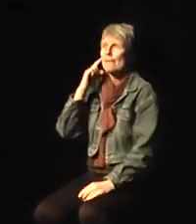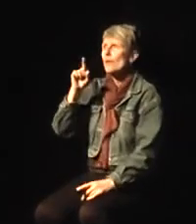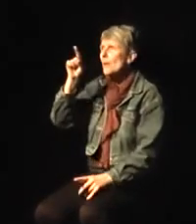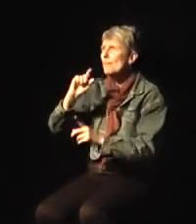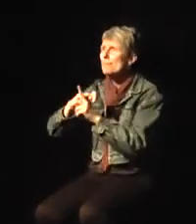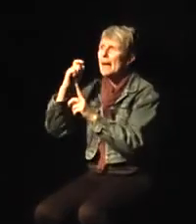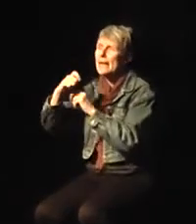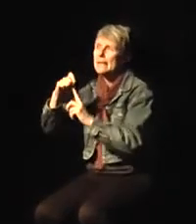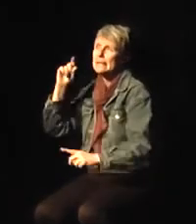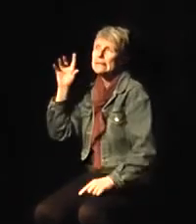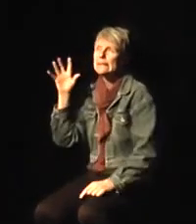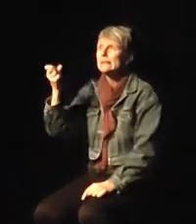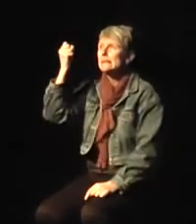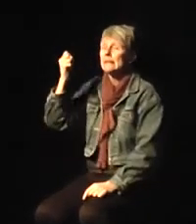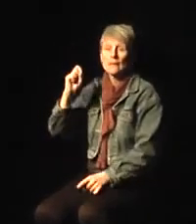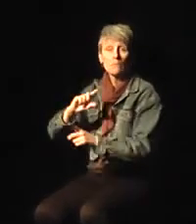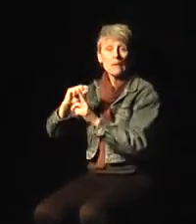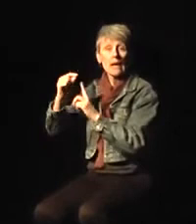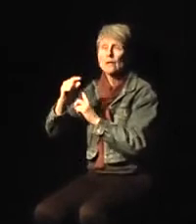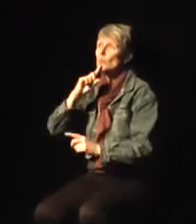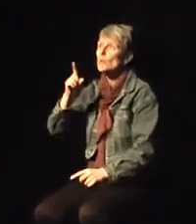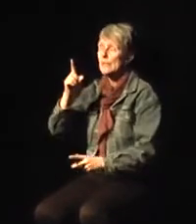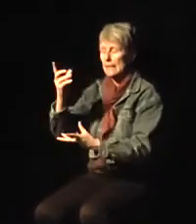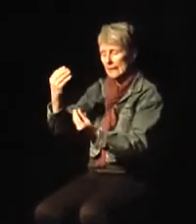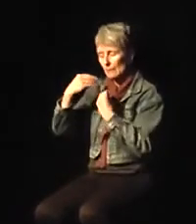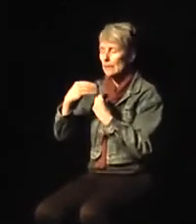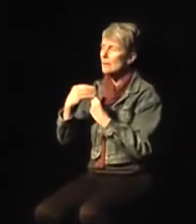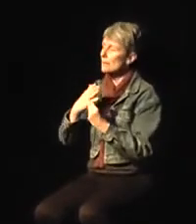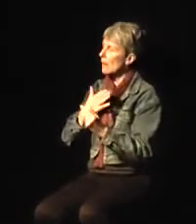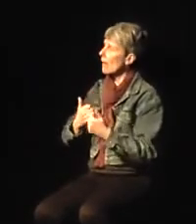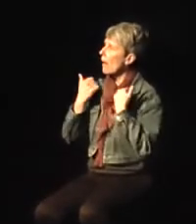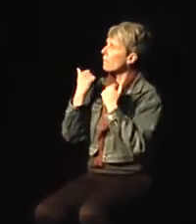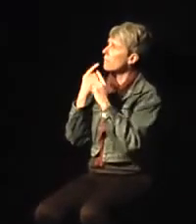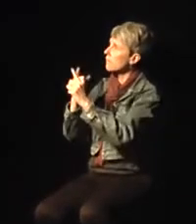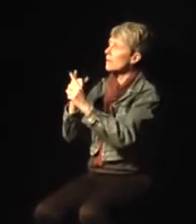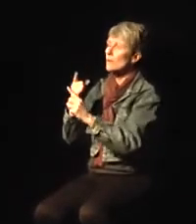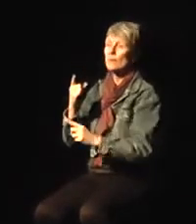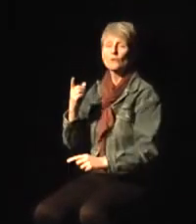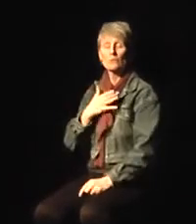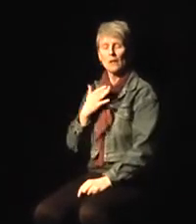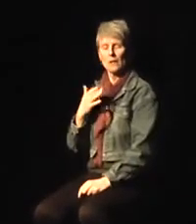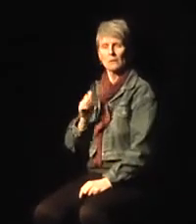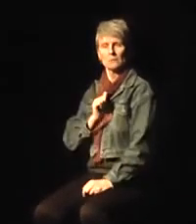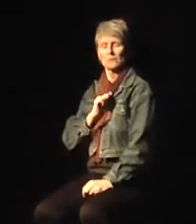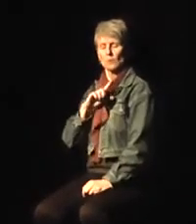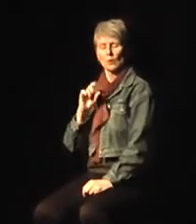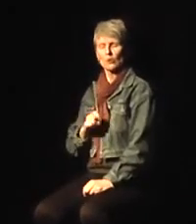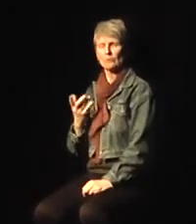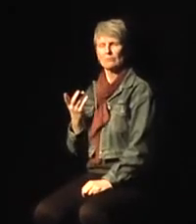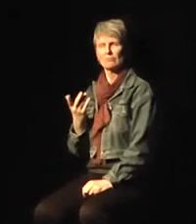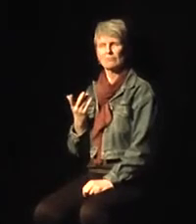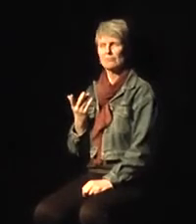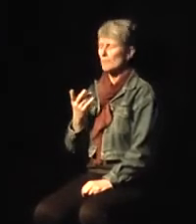banana. The banana is a metaphor for my fully engaged life. So my rhetorical question is, why